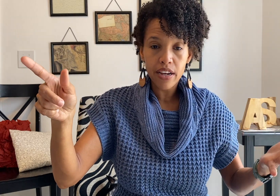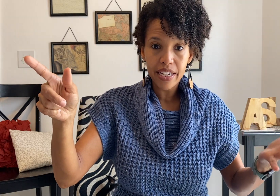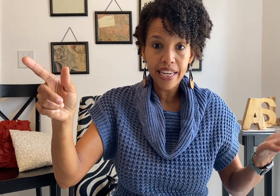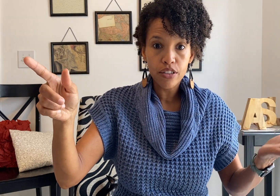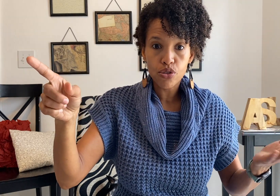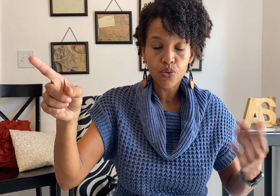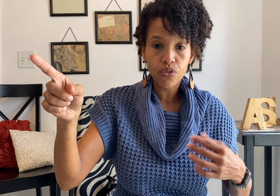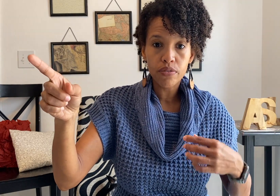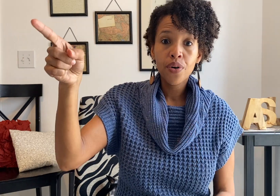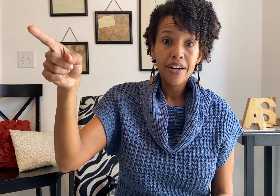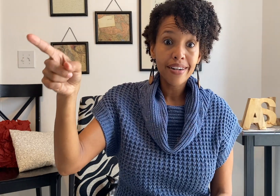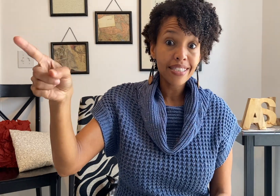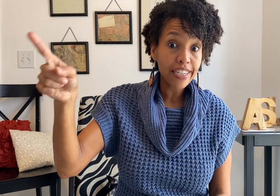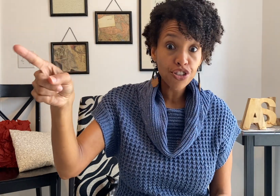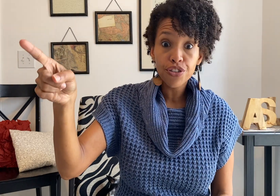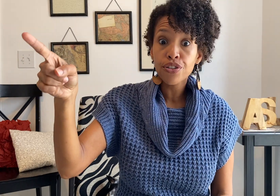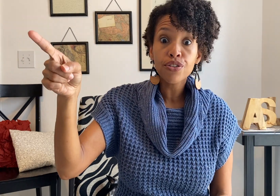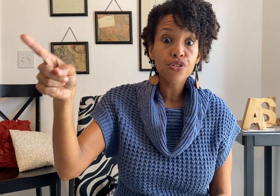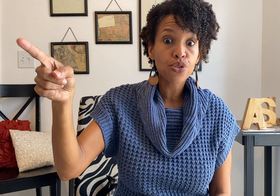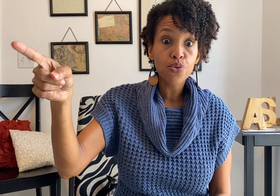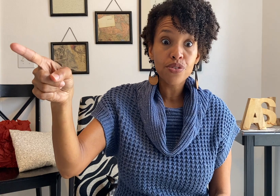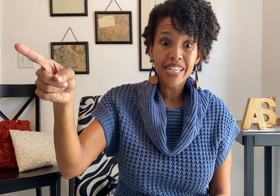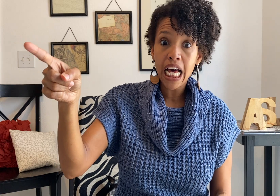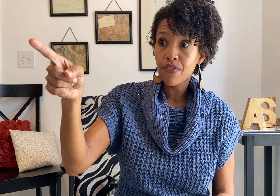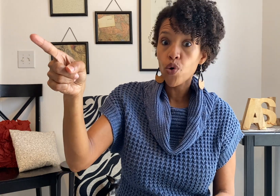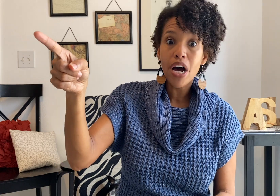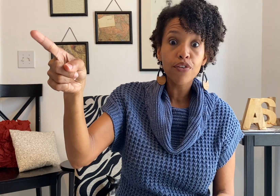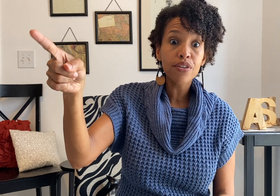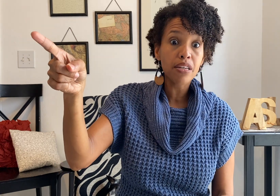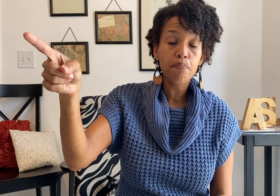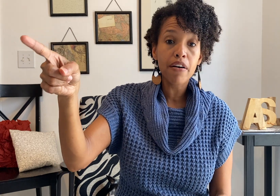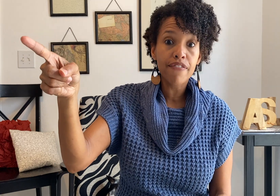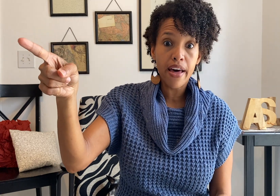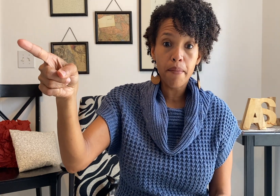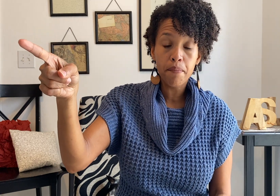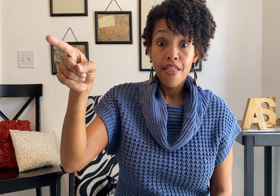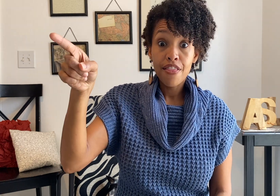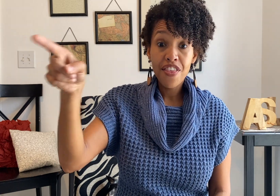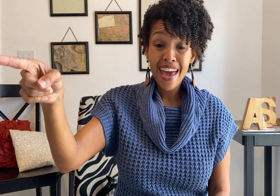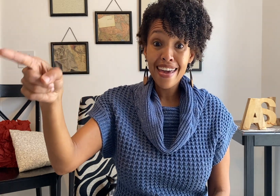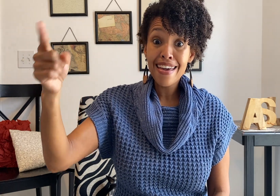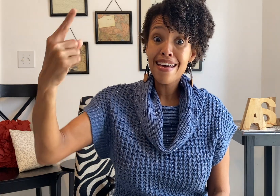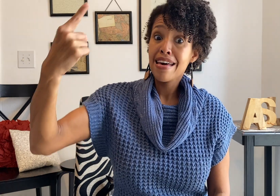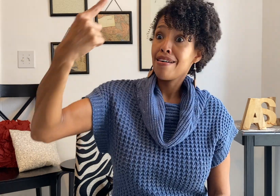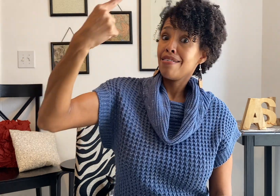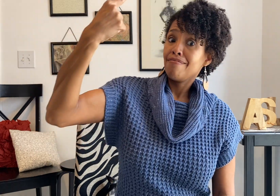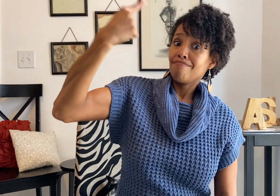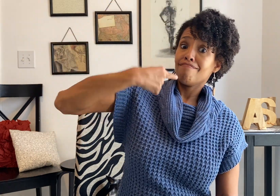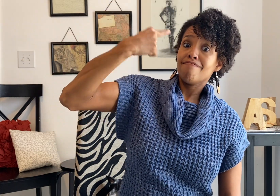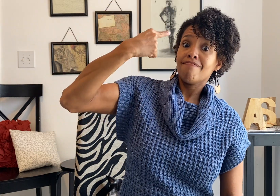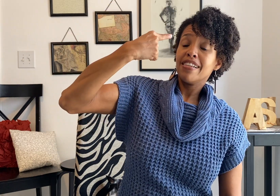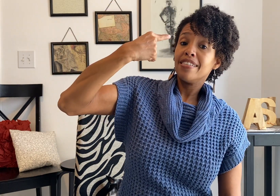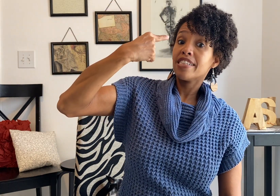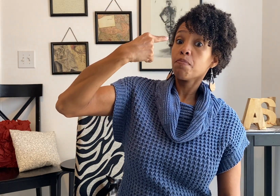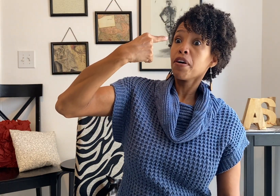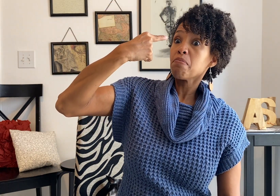kid in school. A teacher, school staff, whoever is above them. They discipline